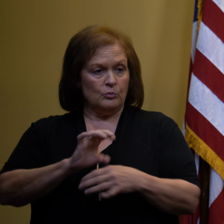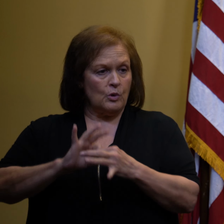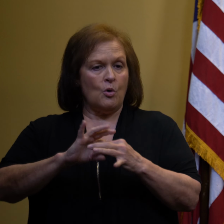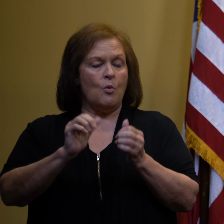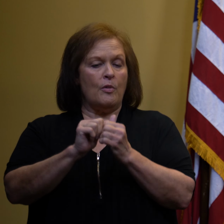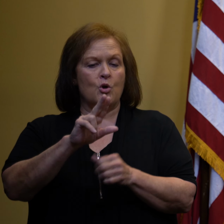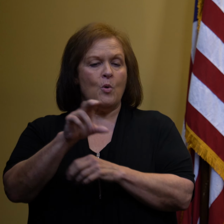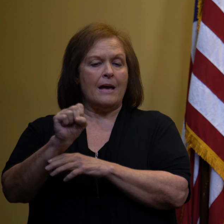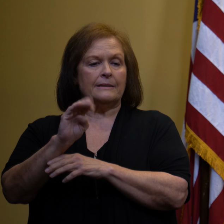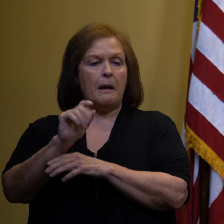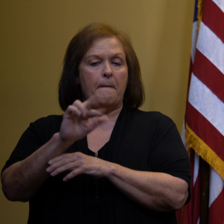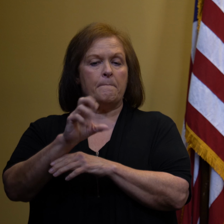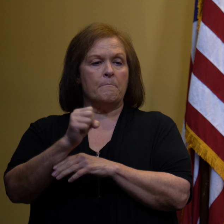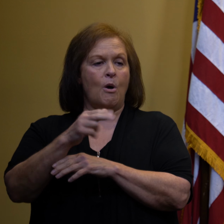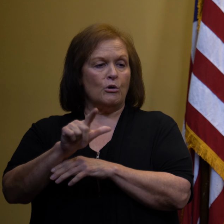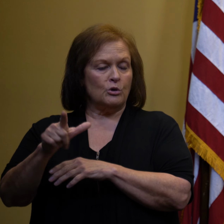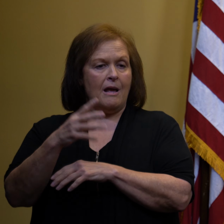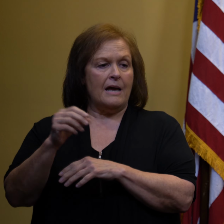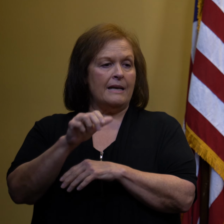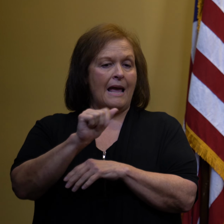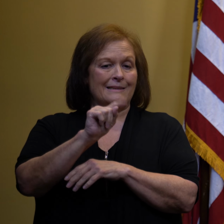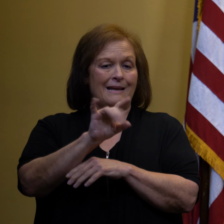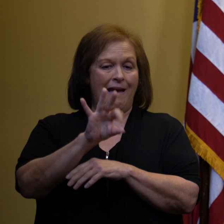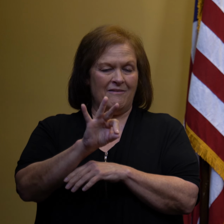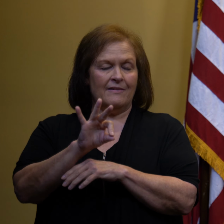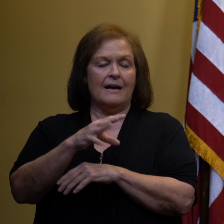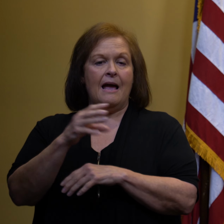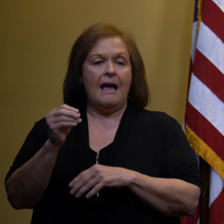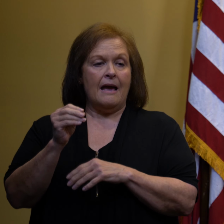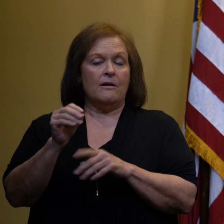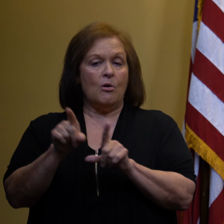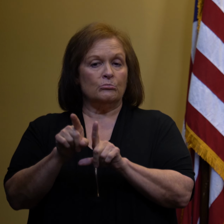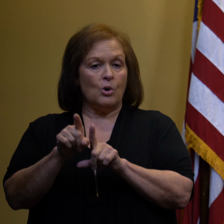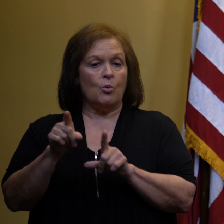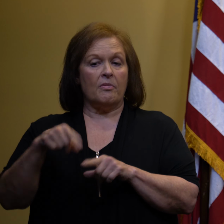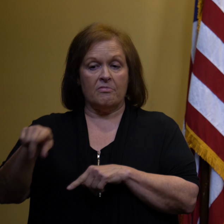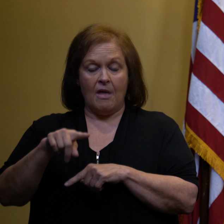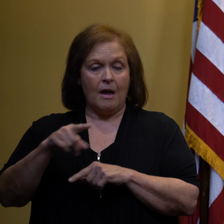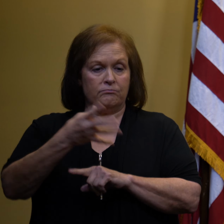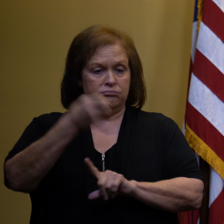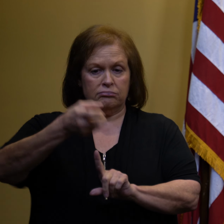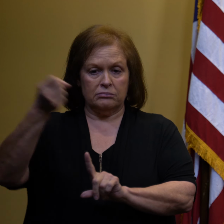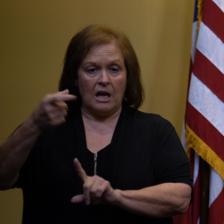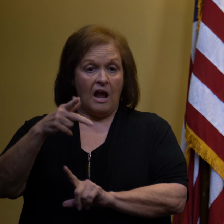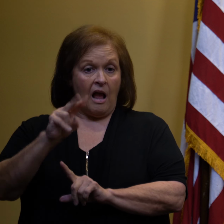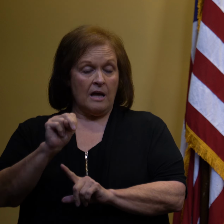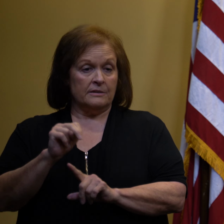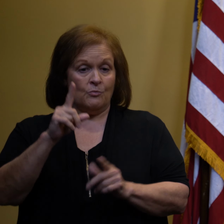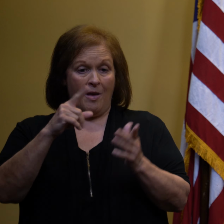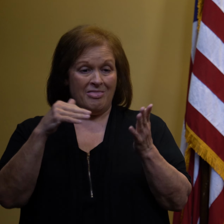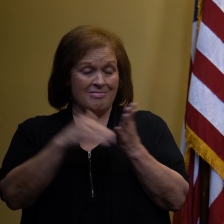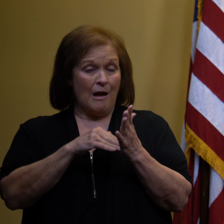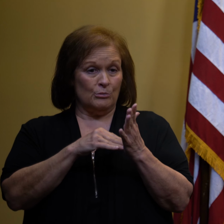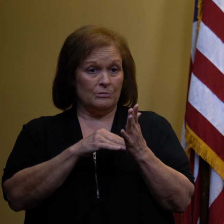U.S. Marshal, also with ATF and the like. Total guns off the street, 1,002